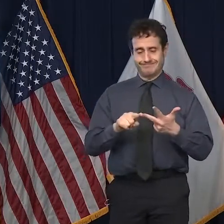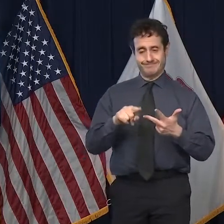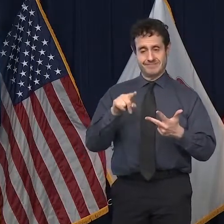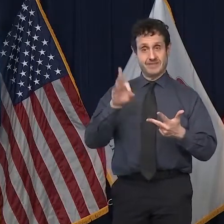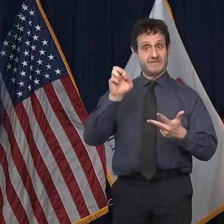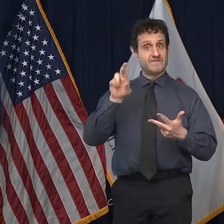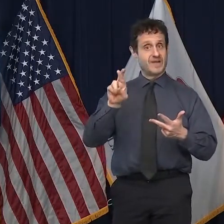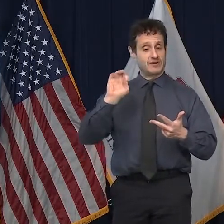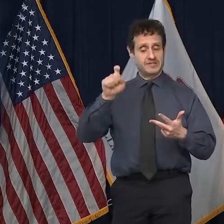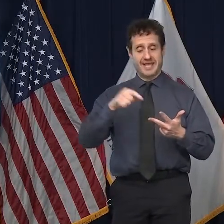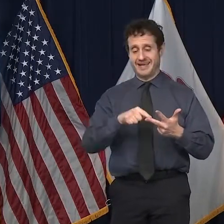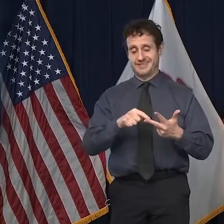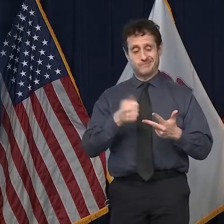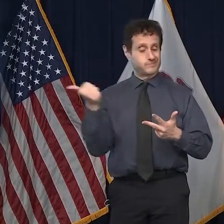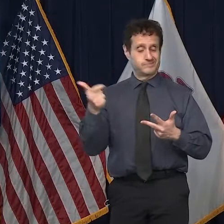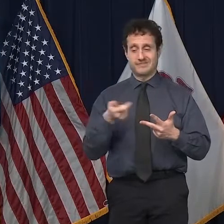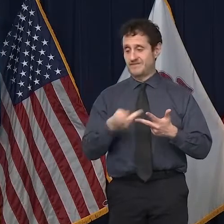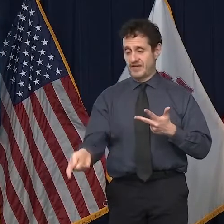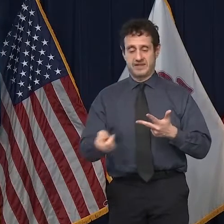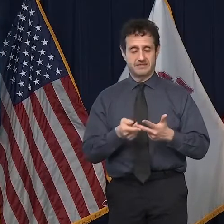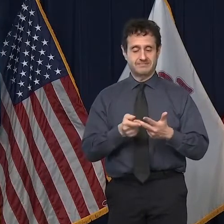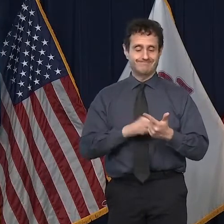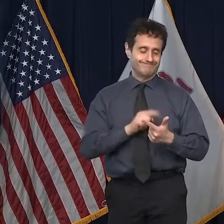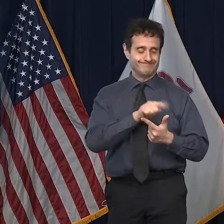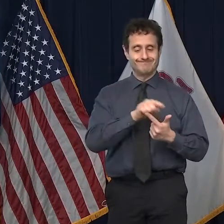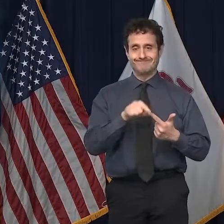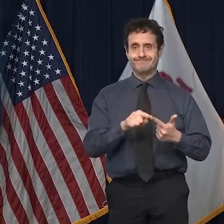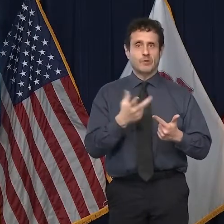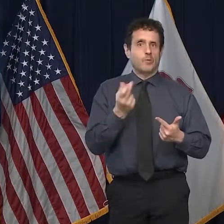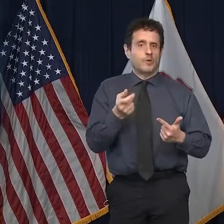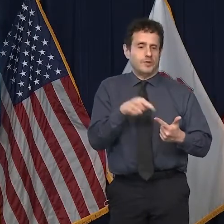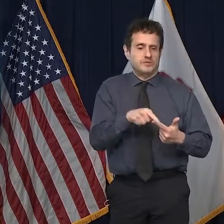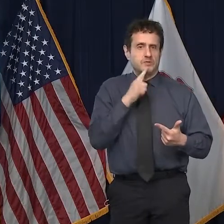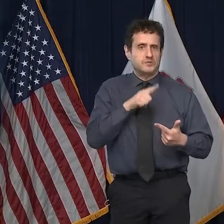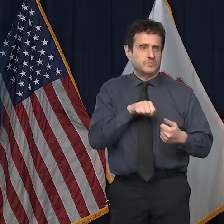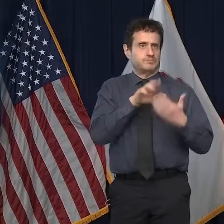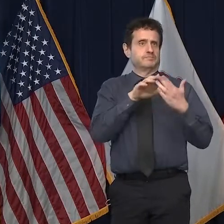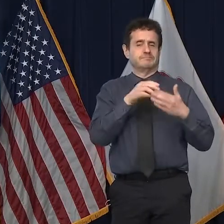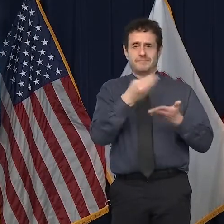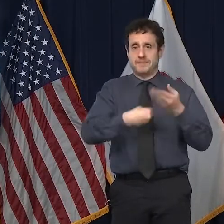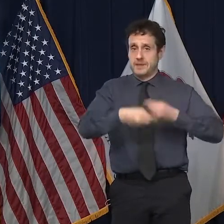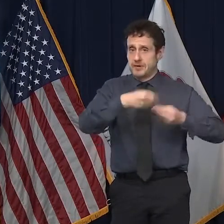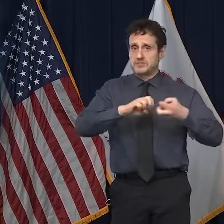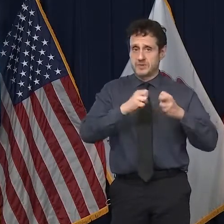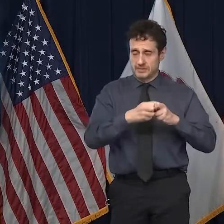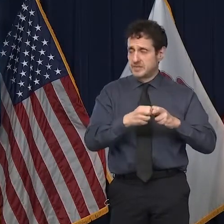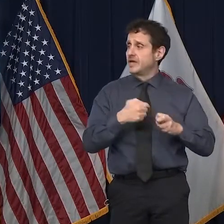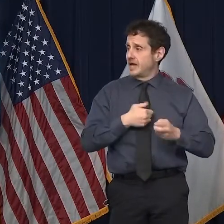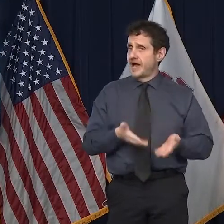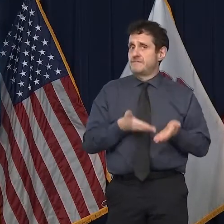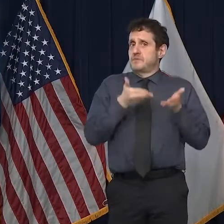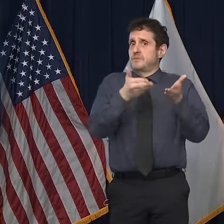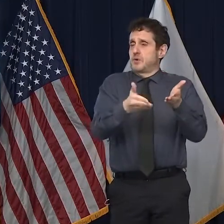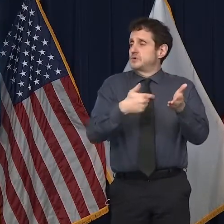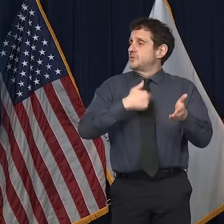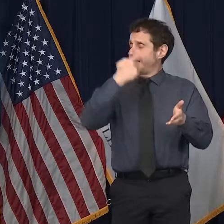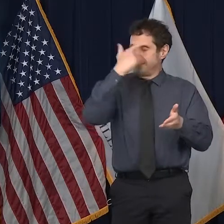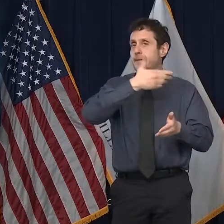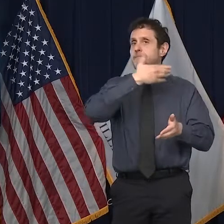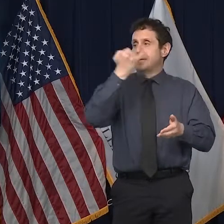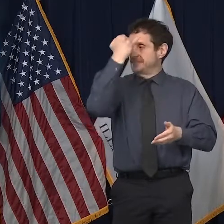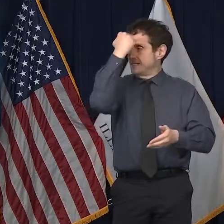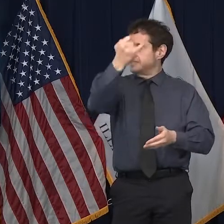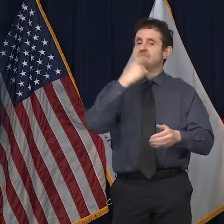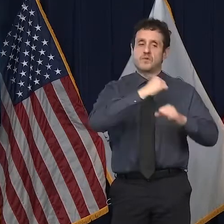at those options and decide what it is that we want to do in order to deal with this. I put forward what I think is the best idea for